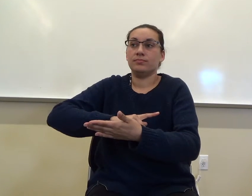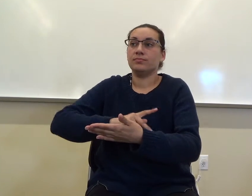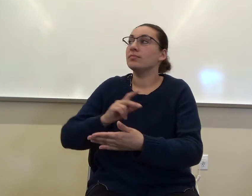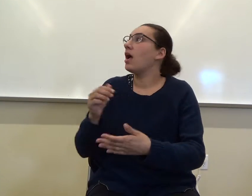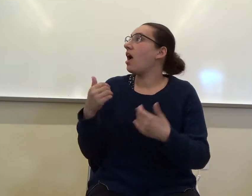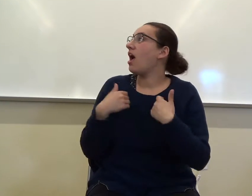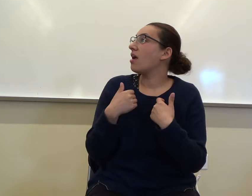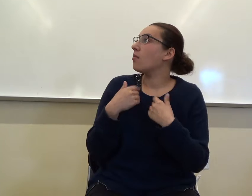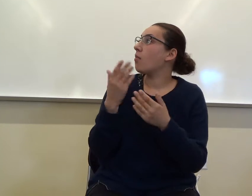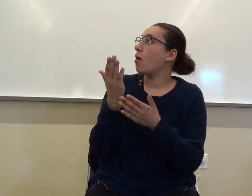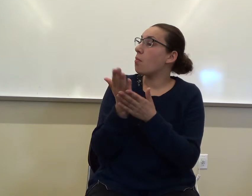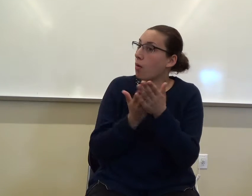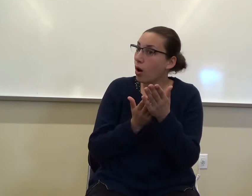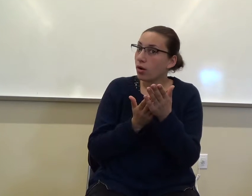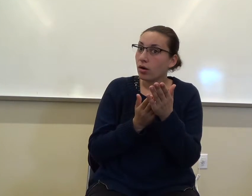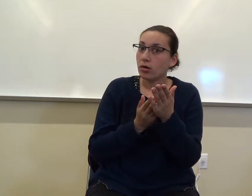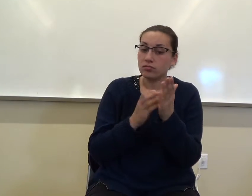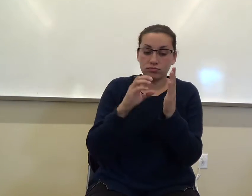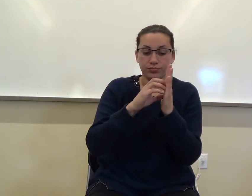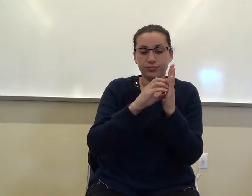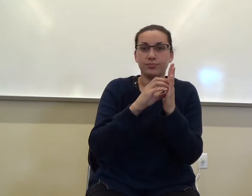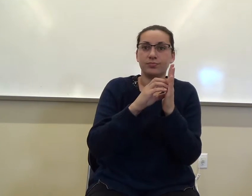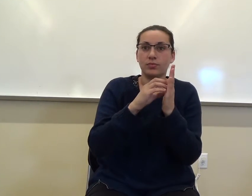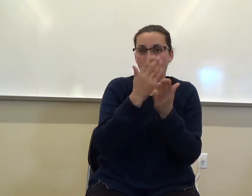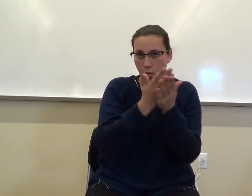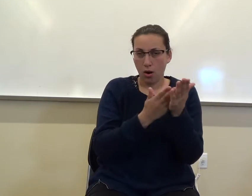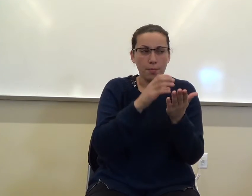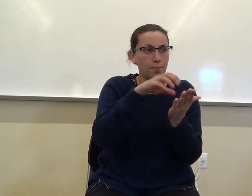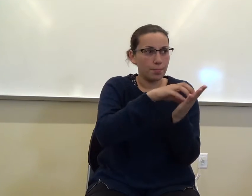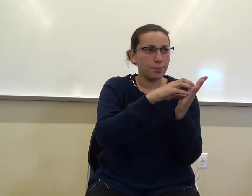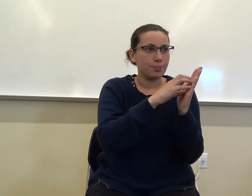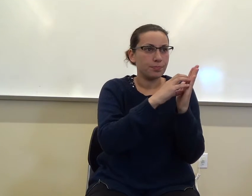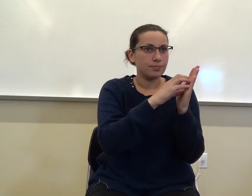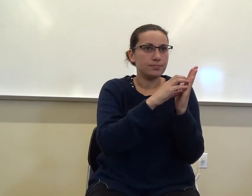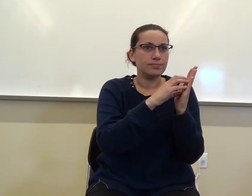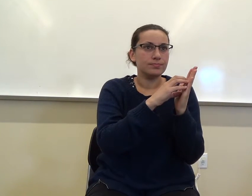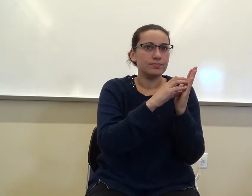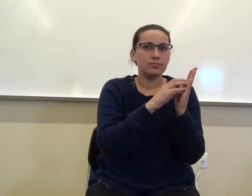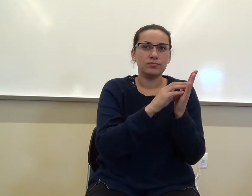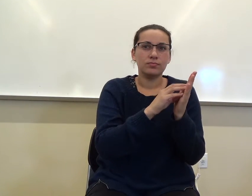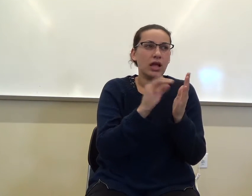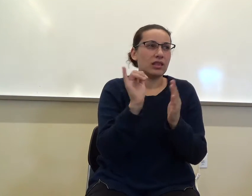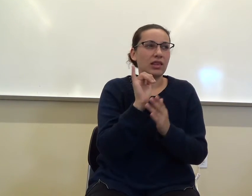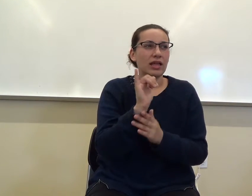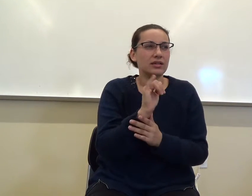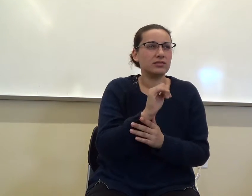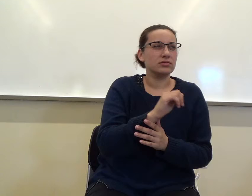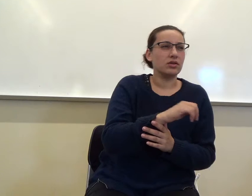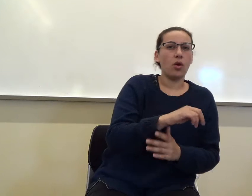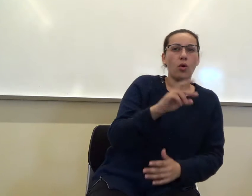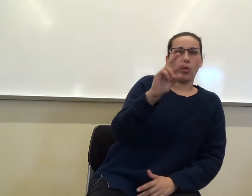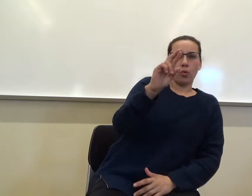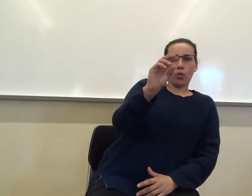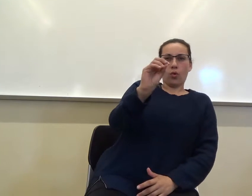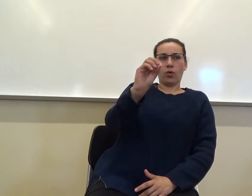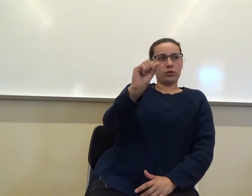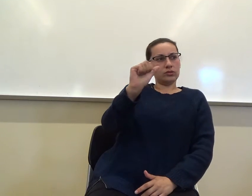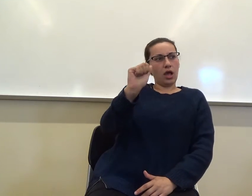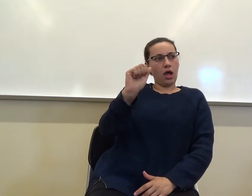section, kind of like the Claudette Colvin and Rosa Parks, although very much smaller.